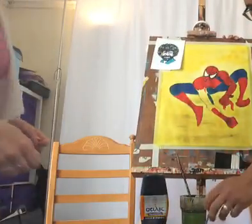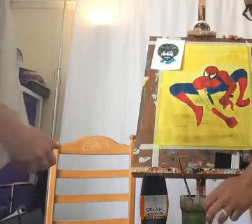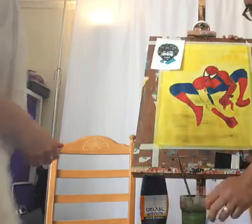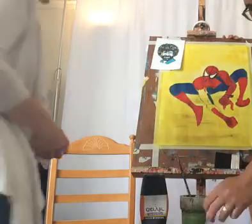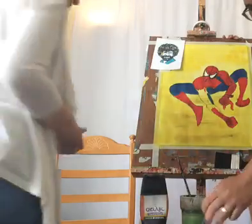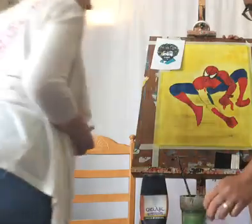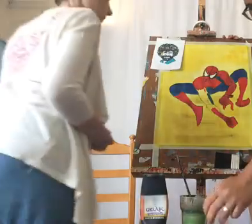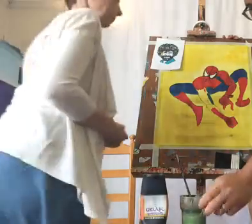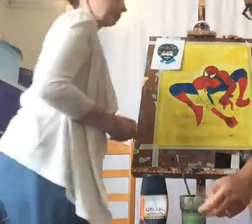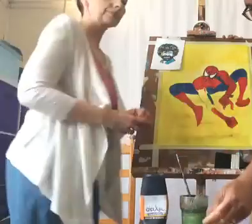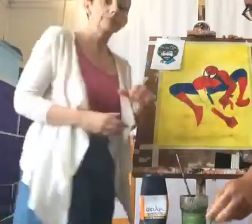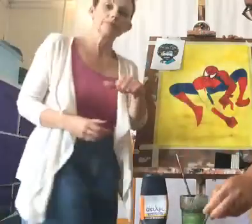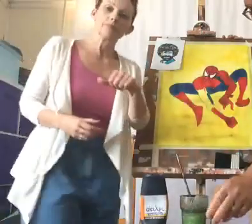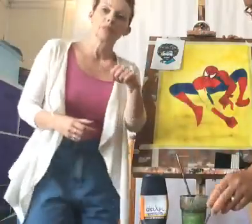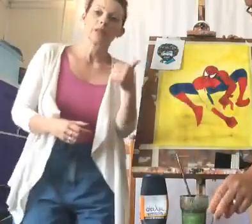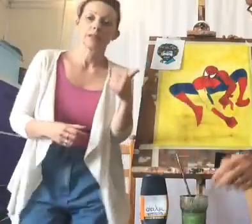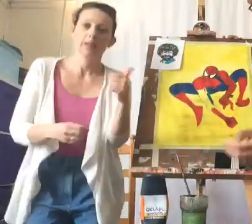if you can sign that.